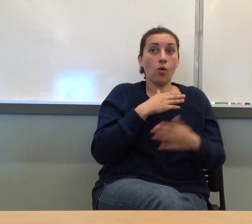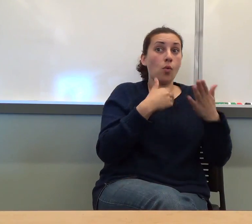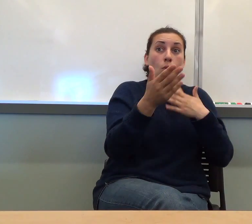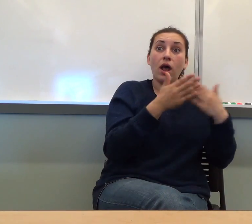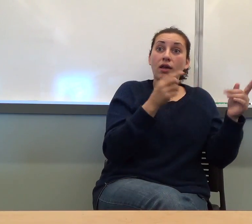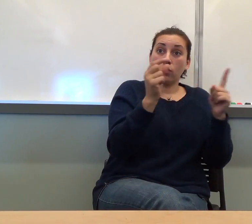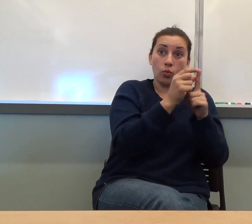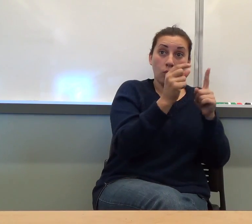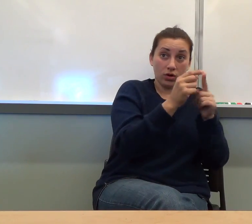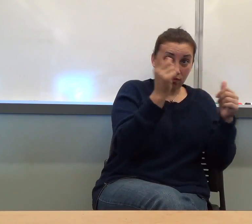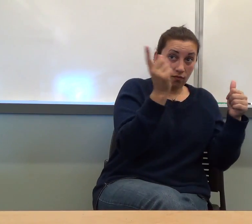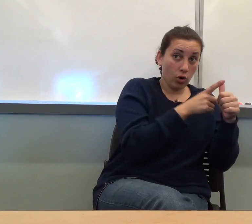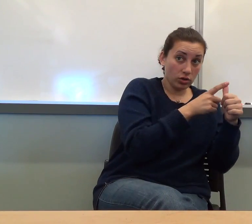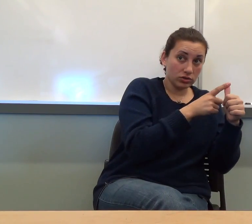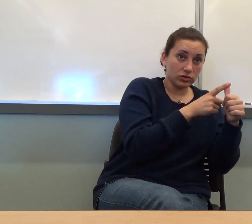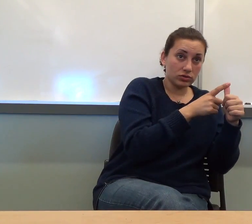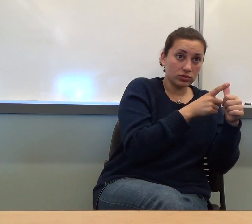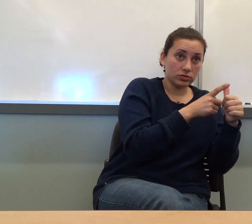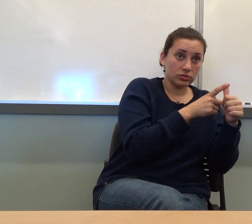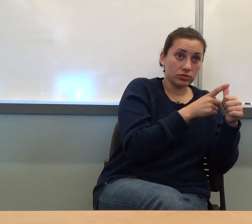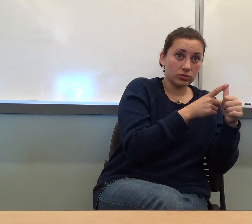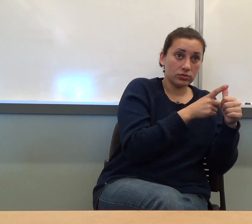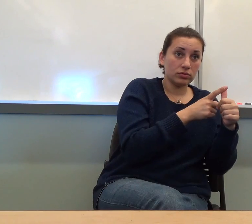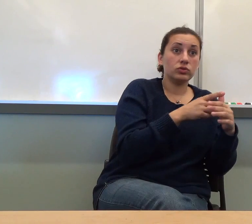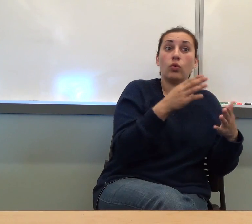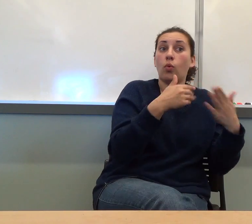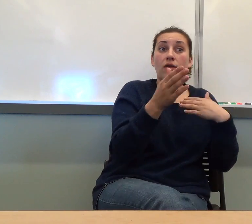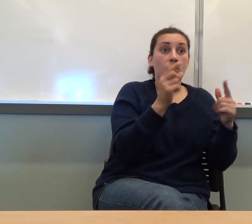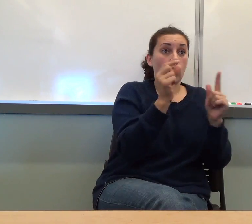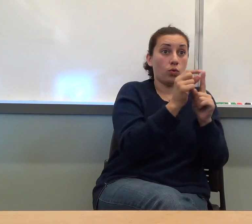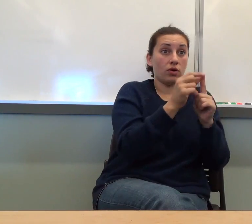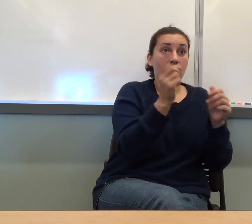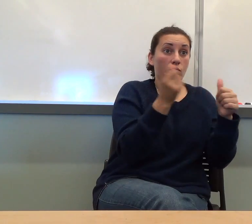on the bottom. So the ratio of women to men